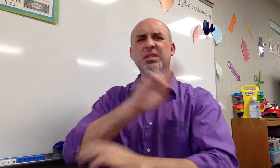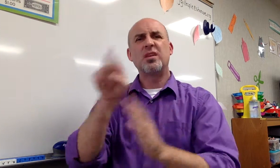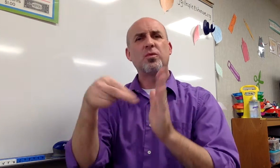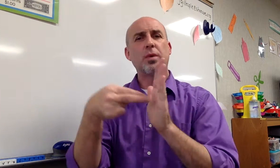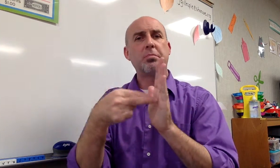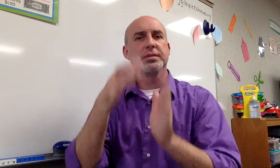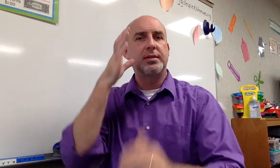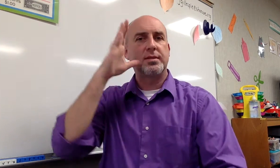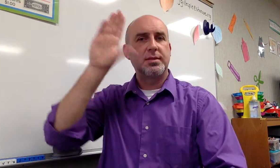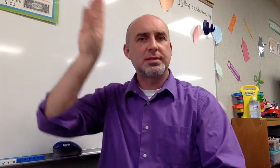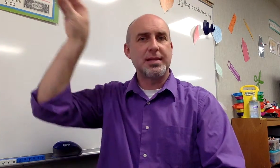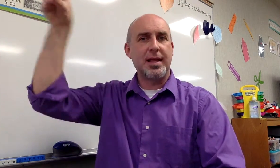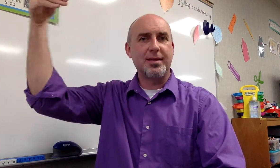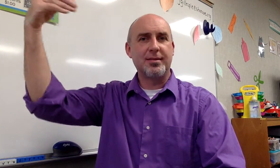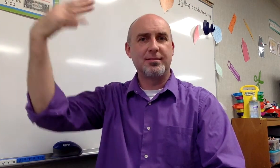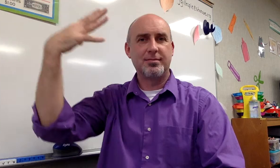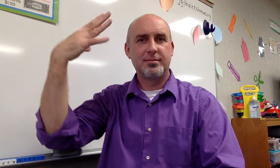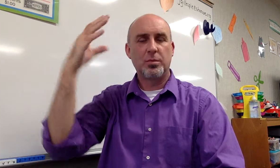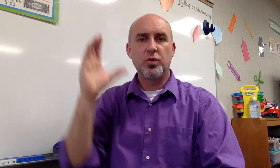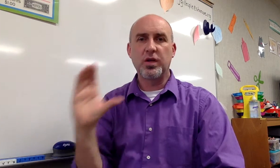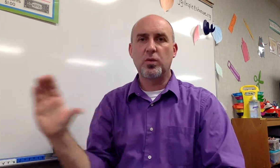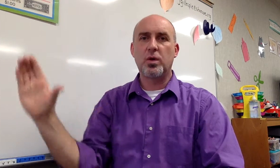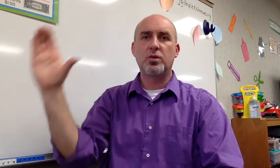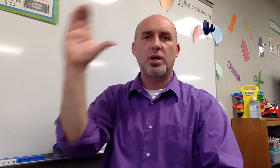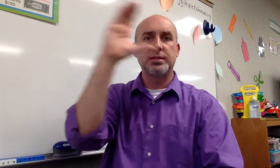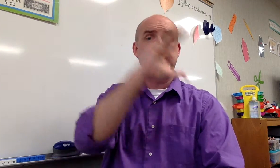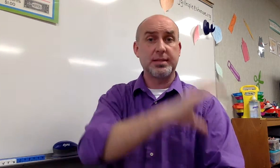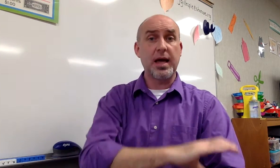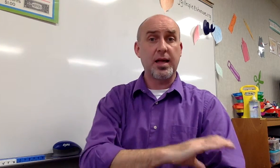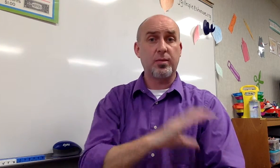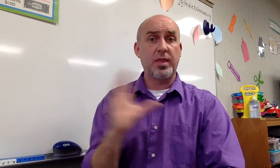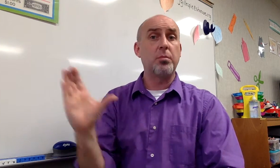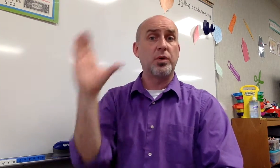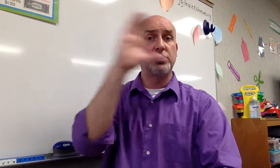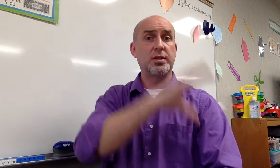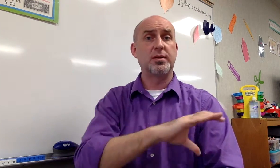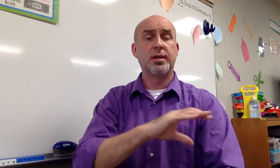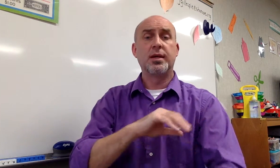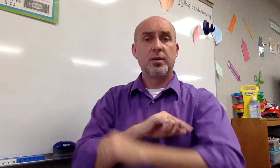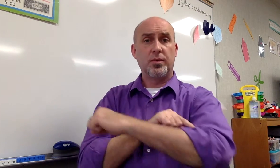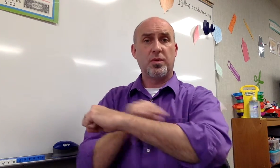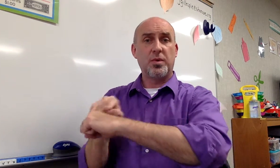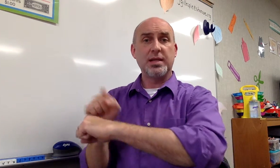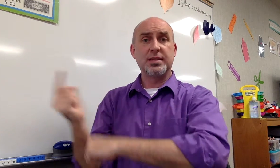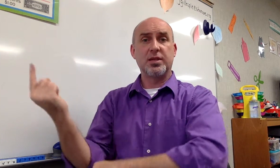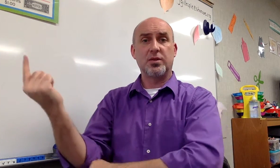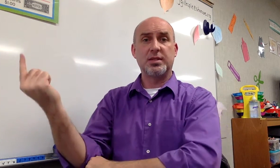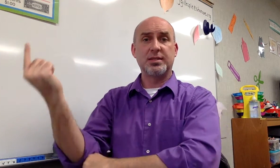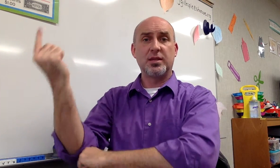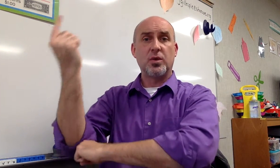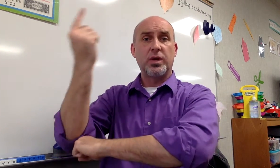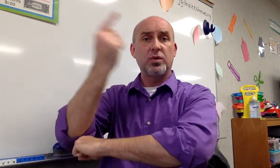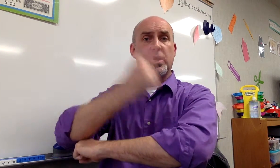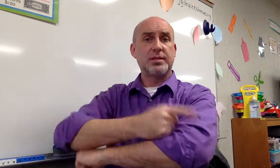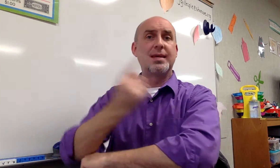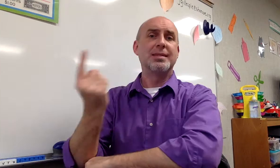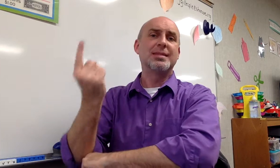of represents the sun moving across the sky with that motion, with the horizon here and the sun going across. This is